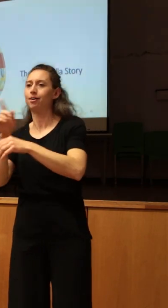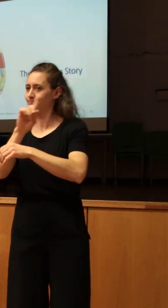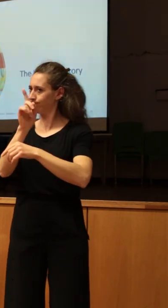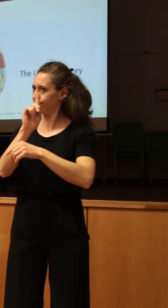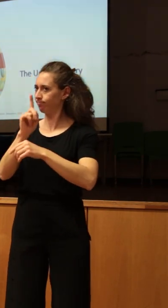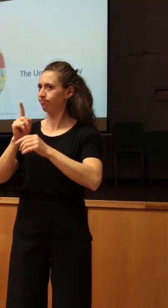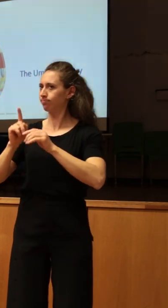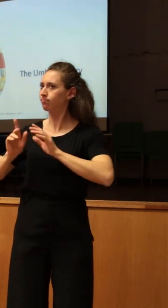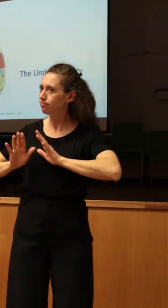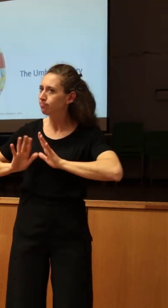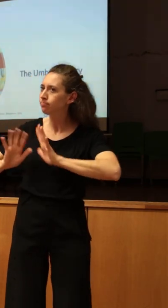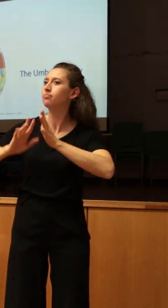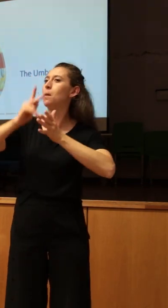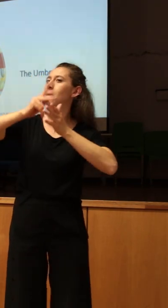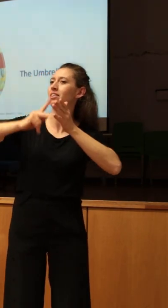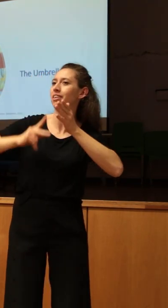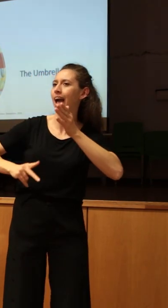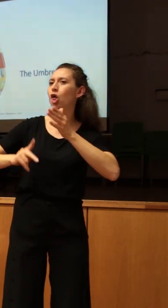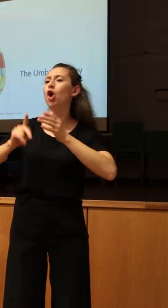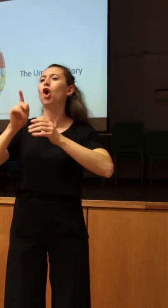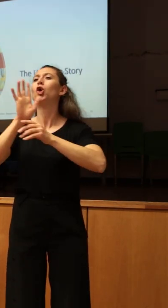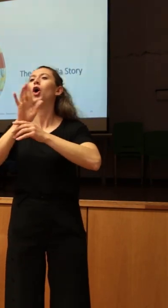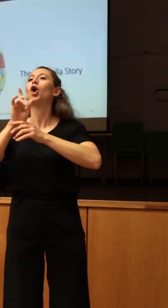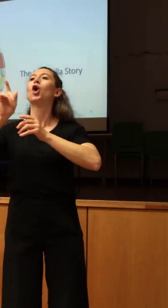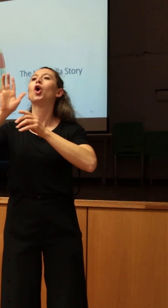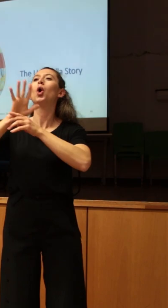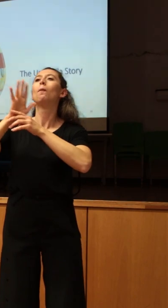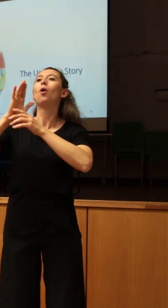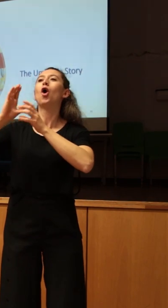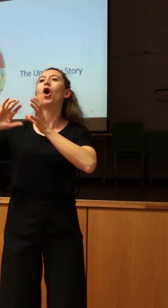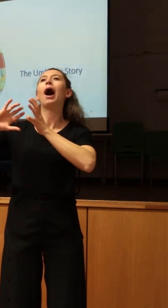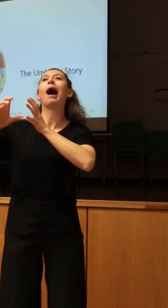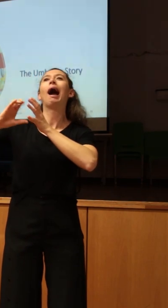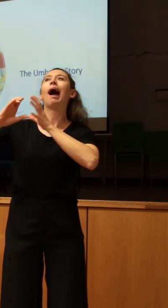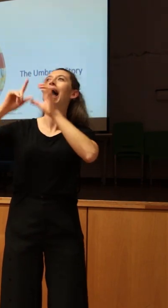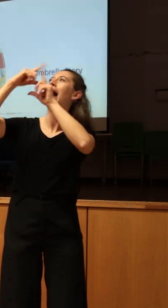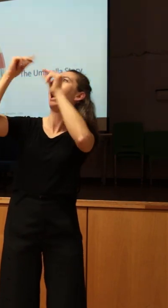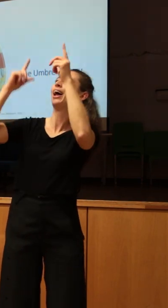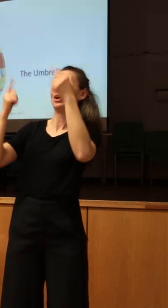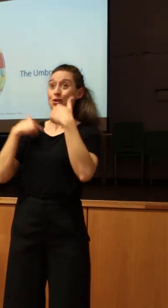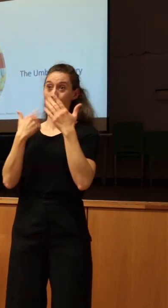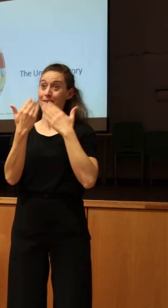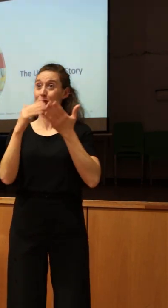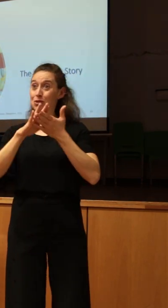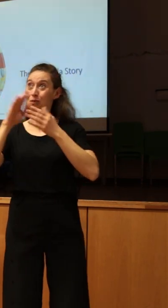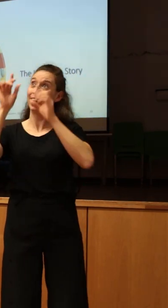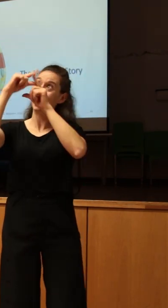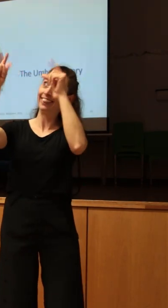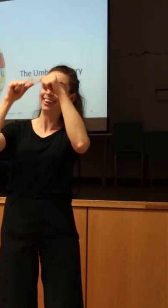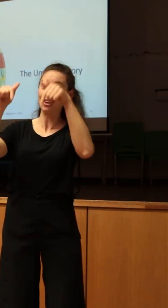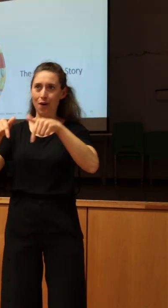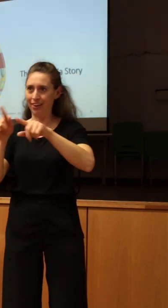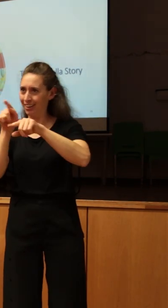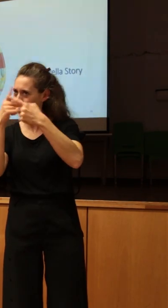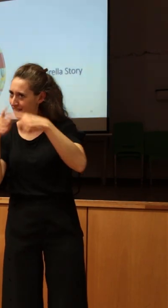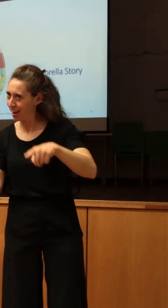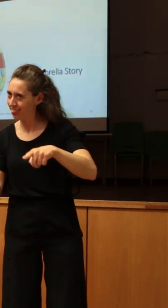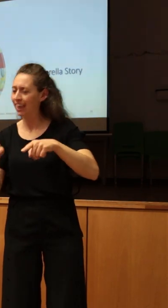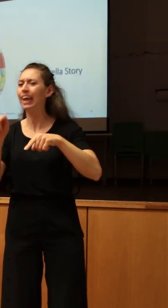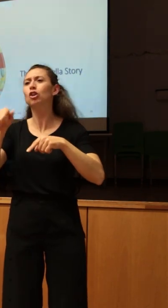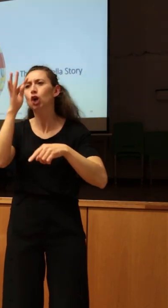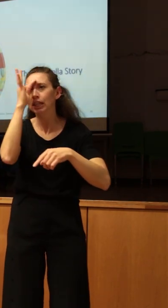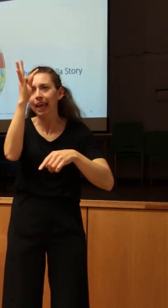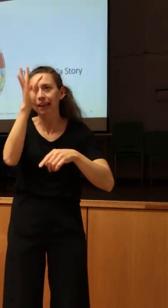it's not astrology. No es astrología. Stars today. Estábamos hablando de las estrellas hoy. Yeah, it's a technique. Es